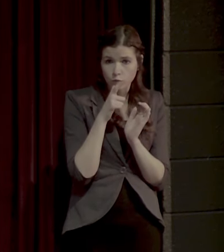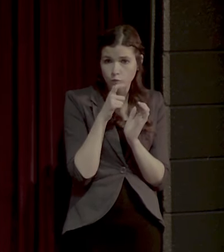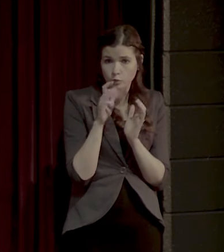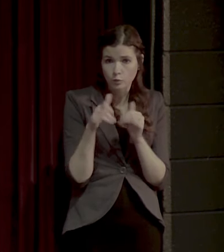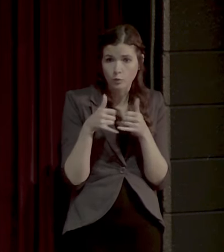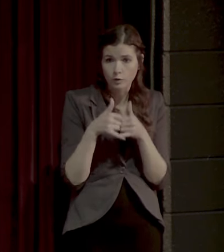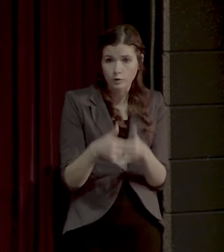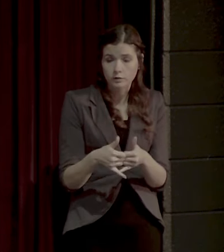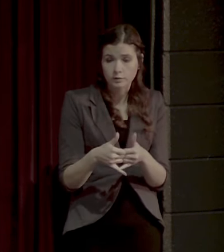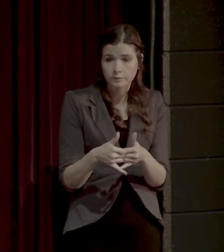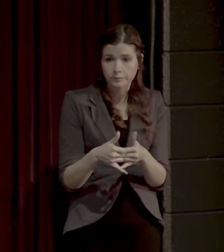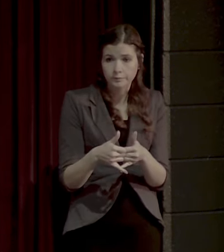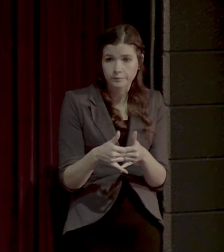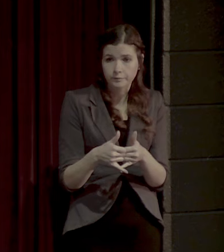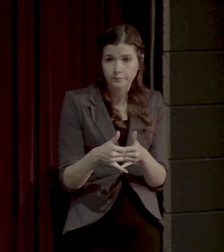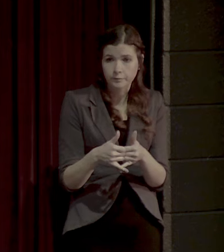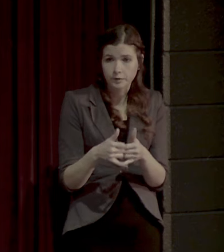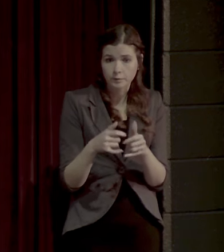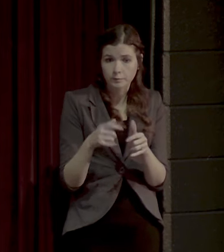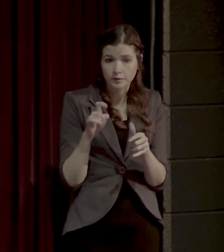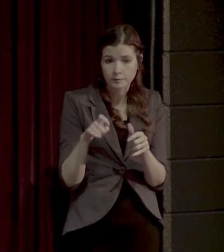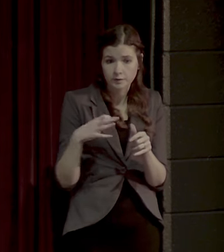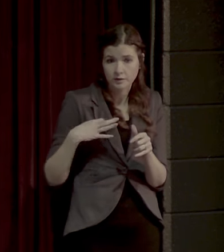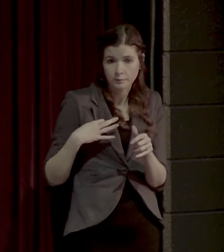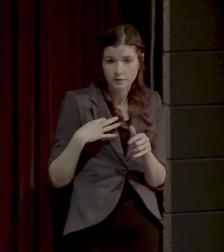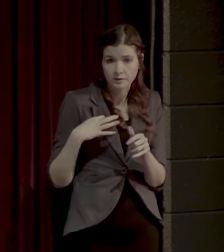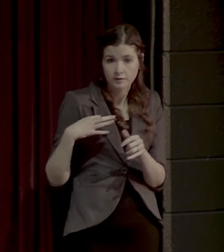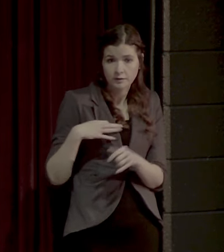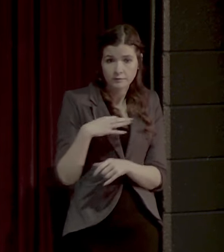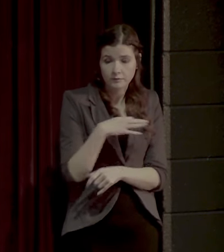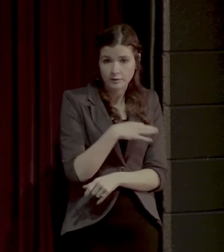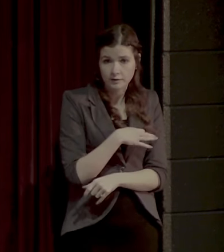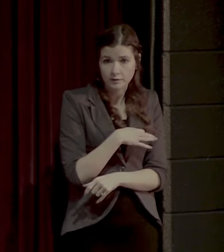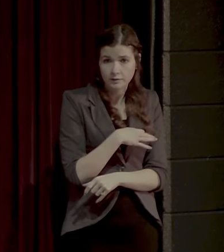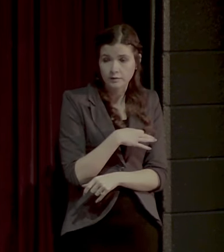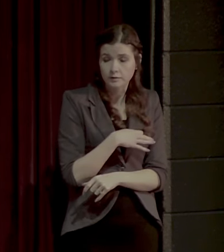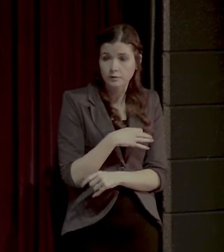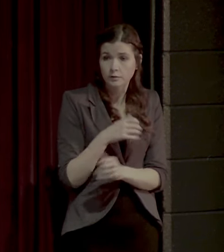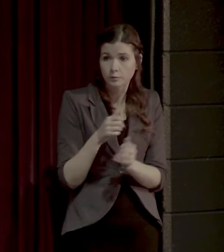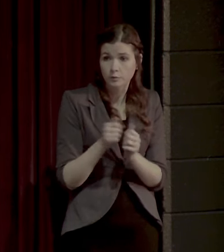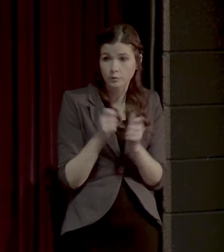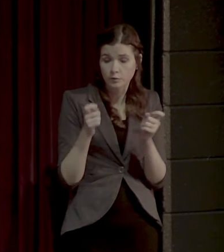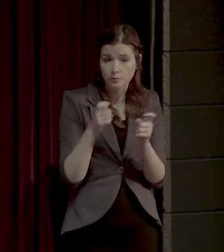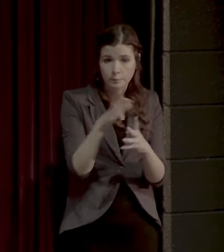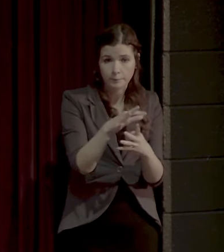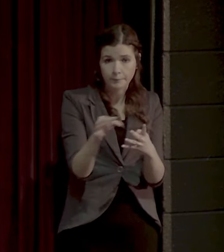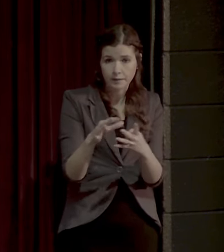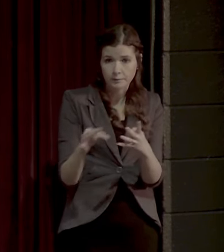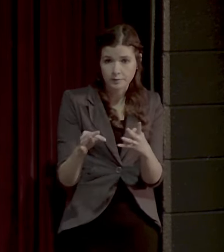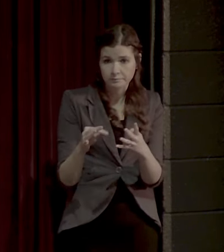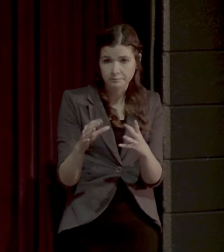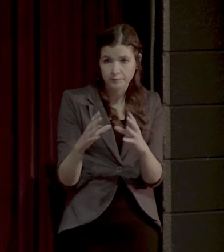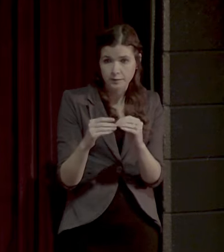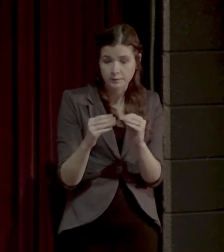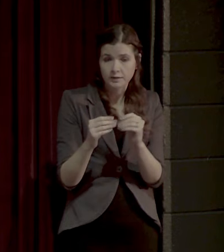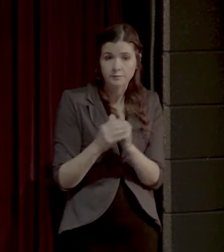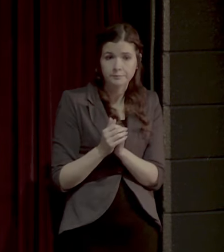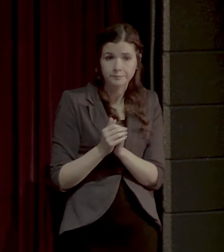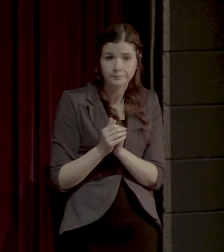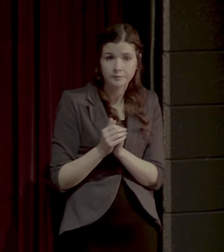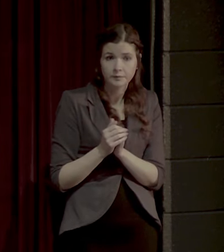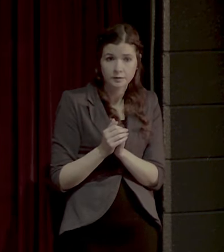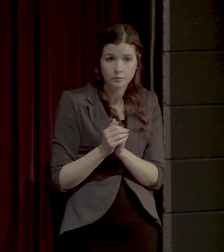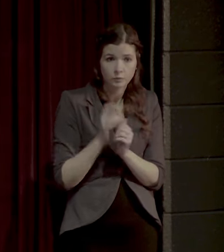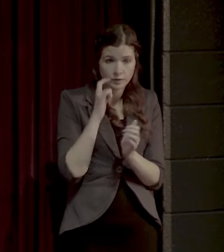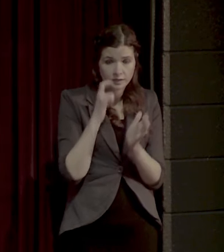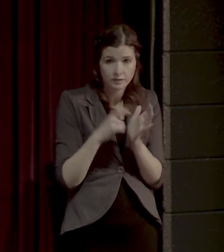Award. Students must be nominated by faculty or staff, with the winners chosen by committee. The award